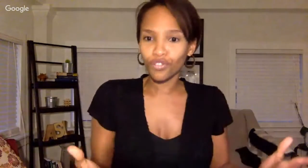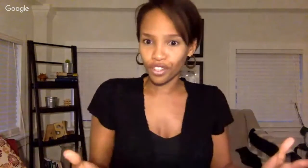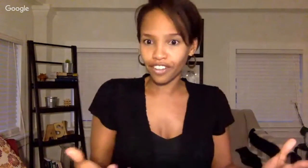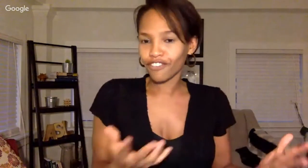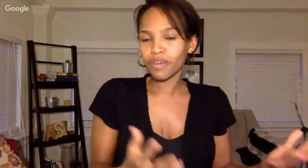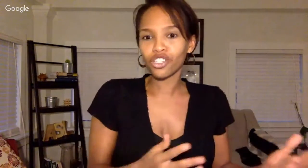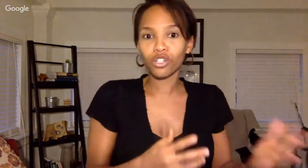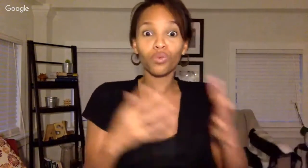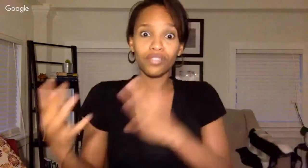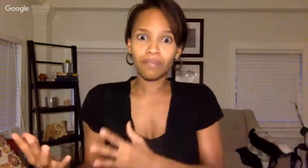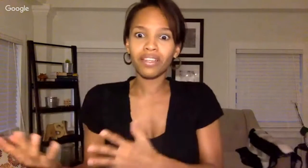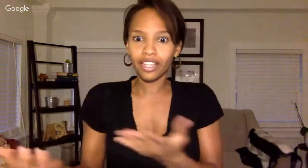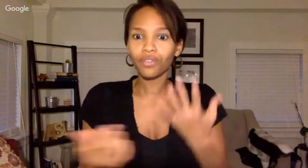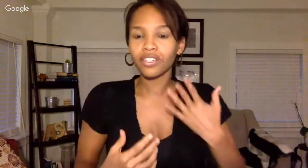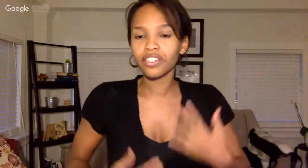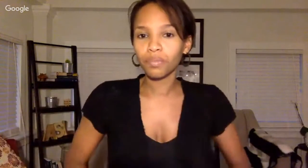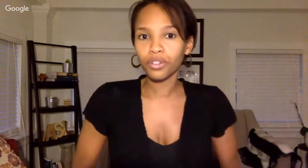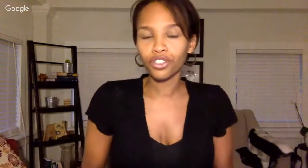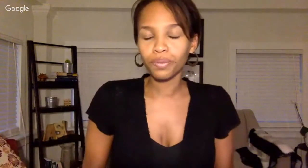the information where something like utility bill could be.